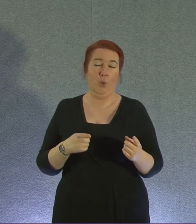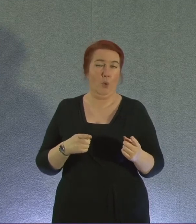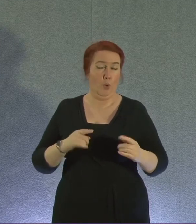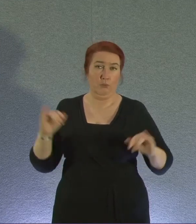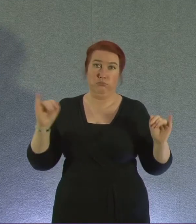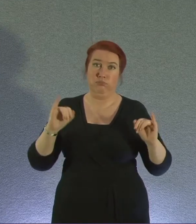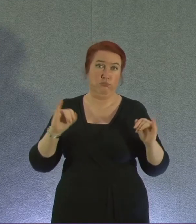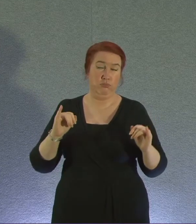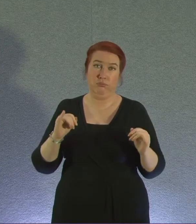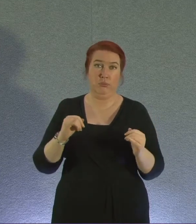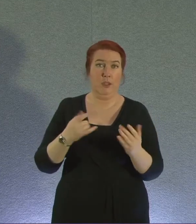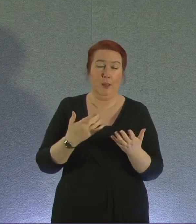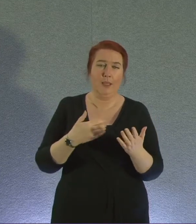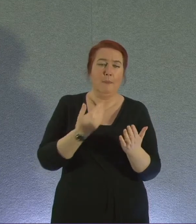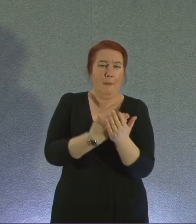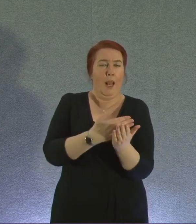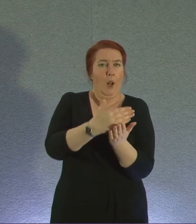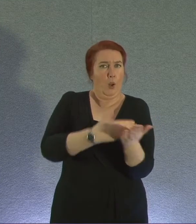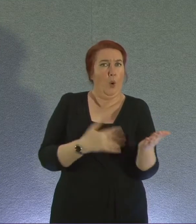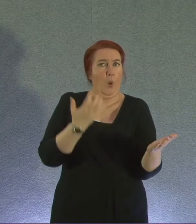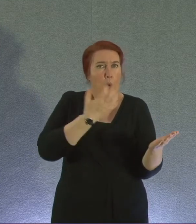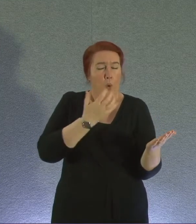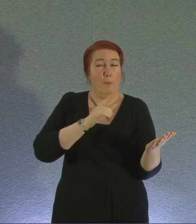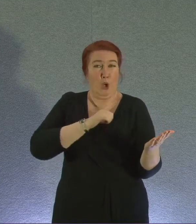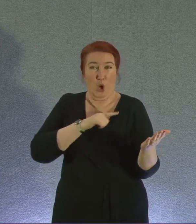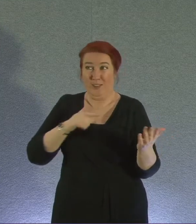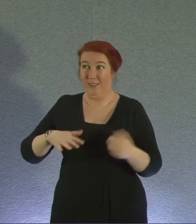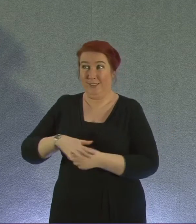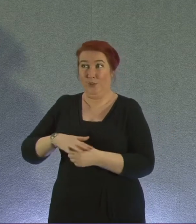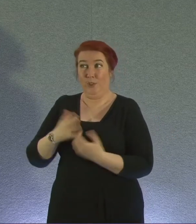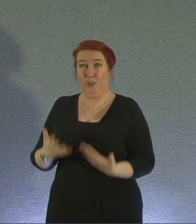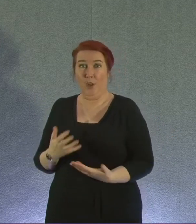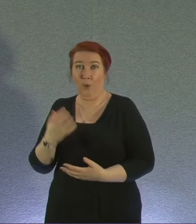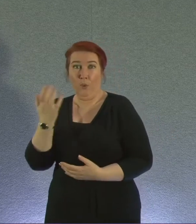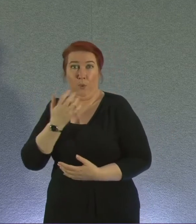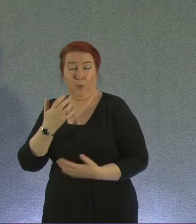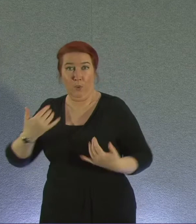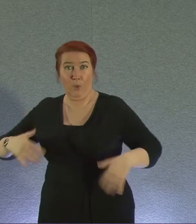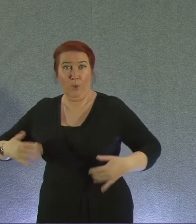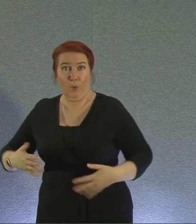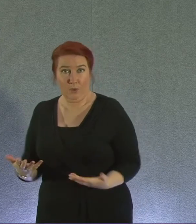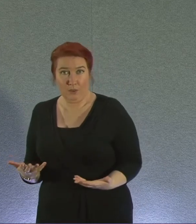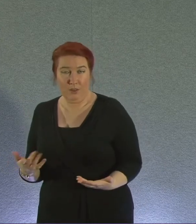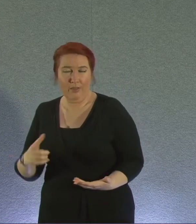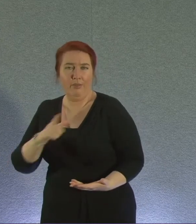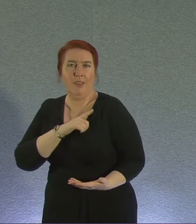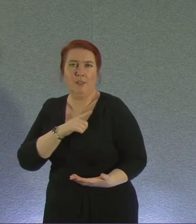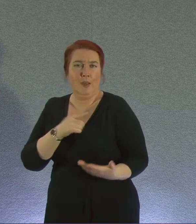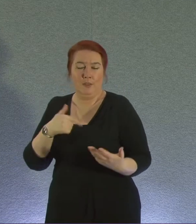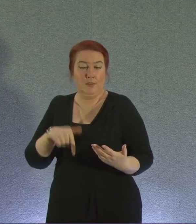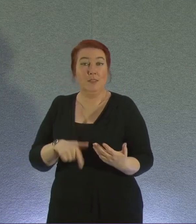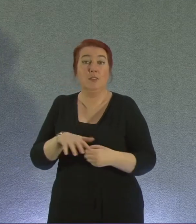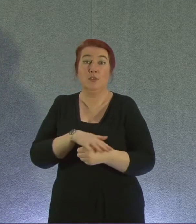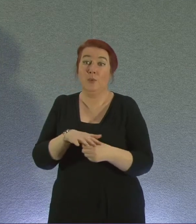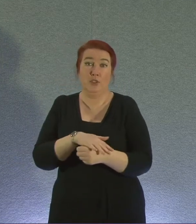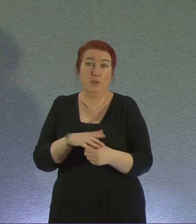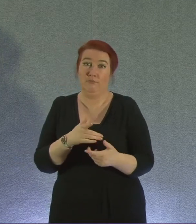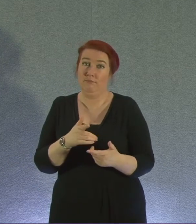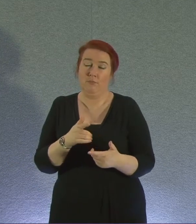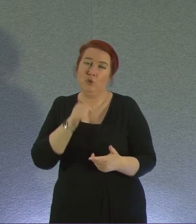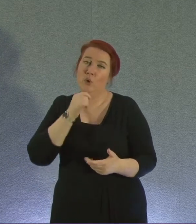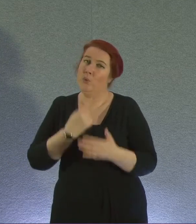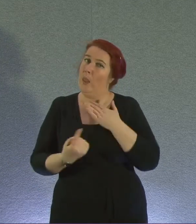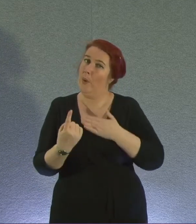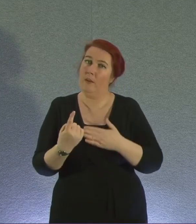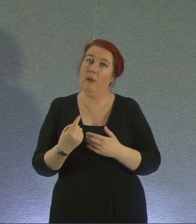for dramatic and unprecedented times. Of course, these times are not totally unprecedented. Many generations have lived through this